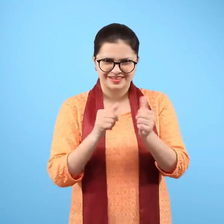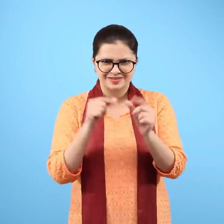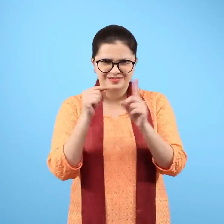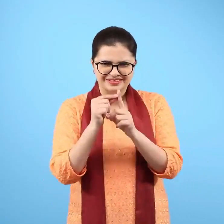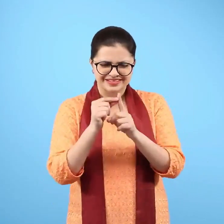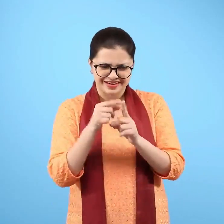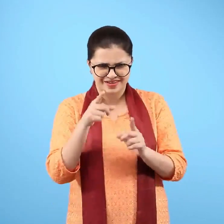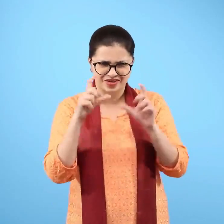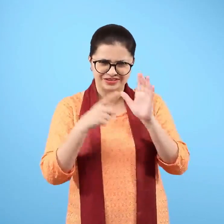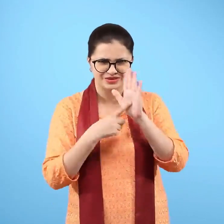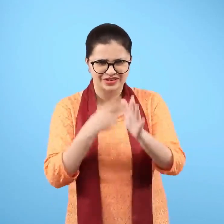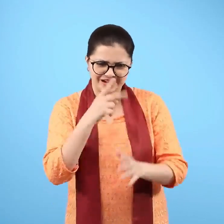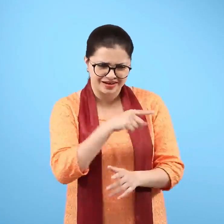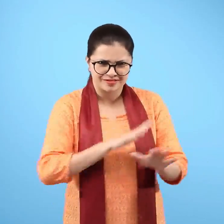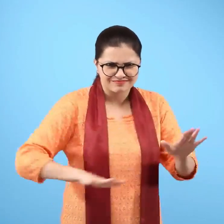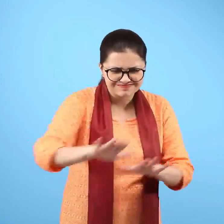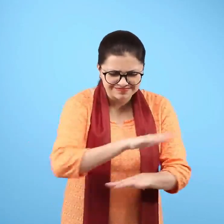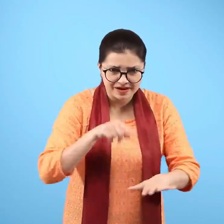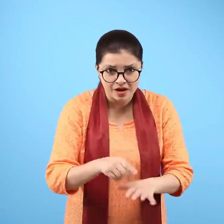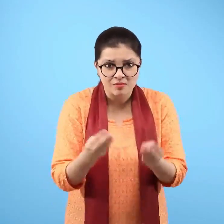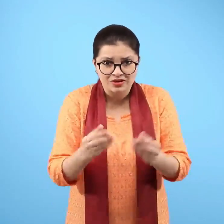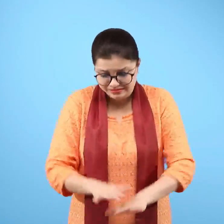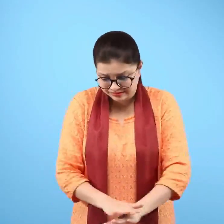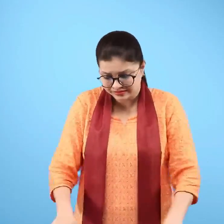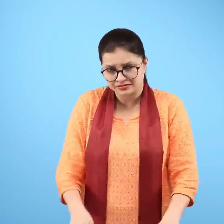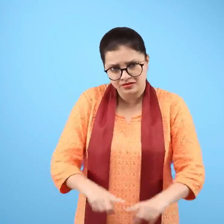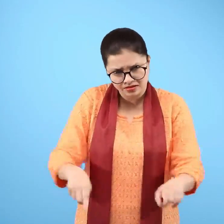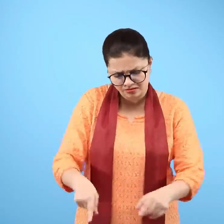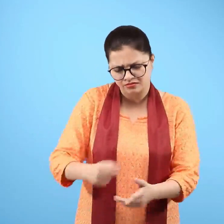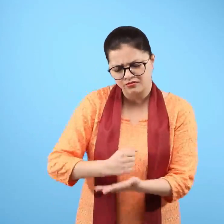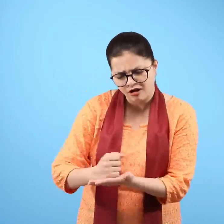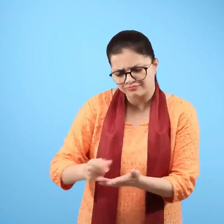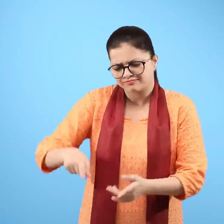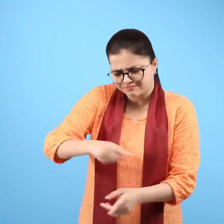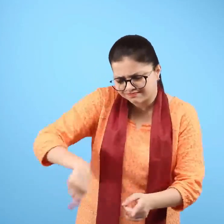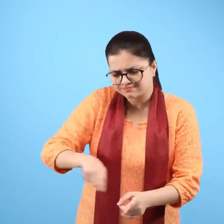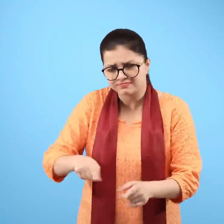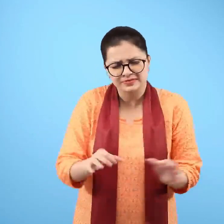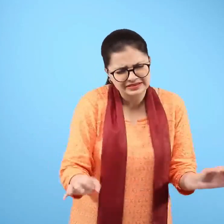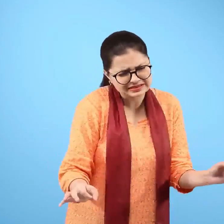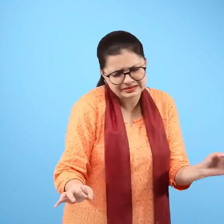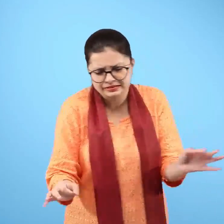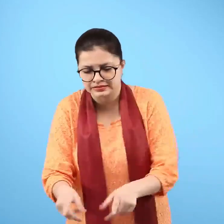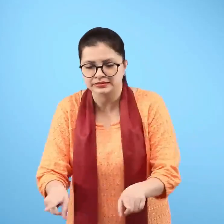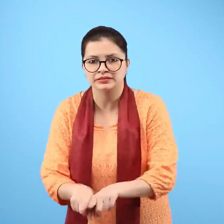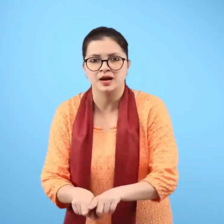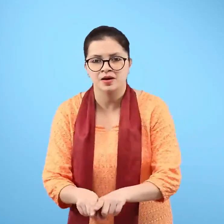Enlarging or reducing of pictures and maps can be done on the classroom floor, the mud ground, etc.